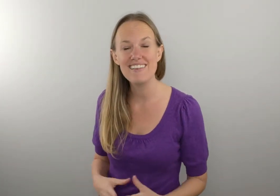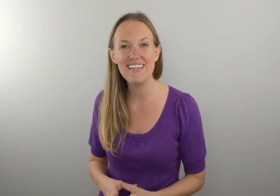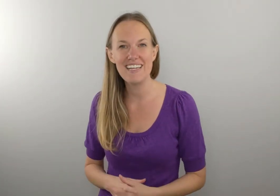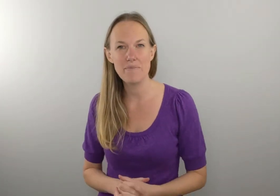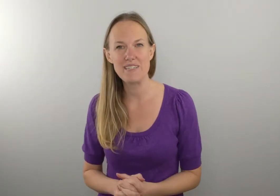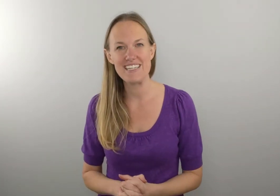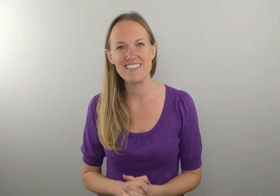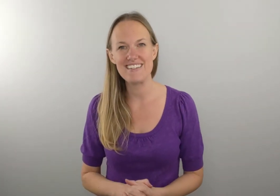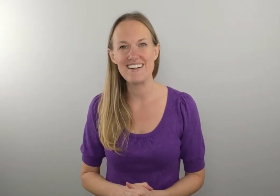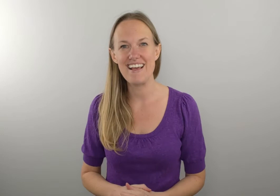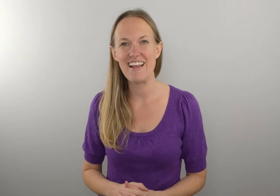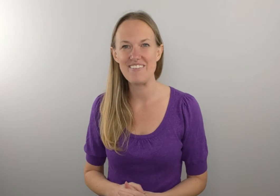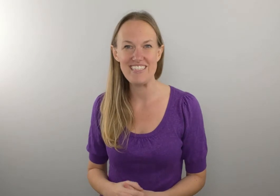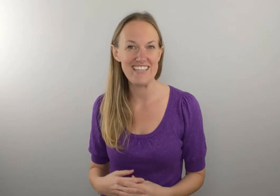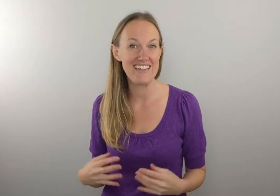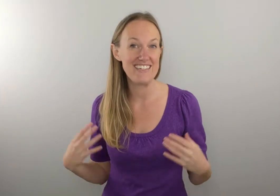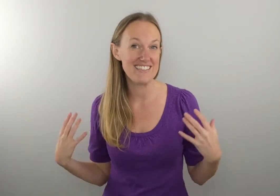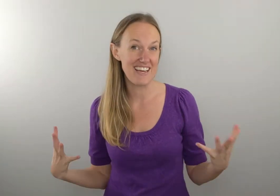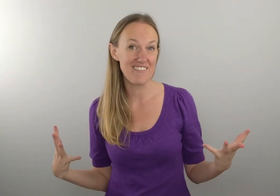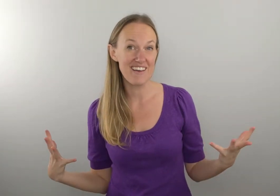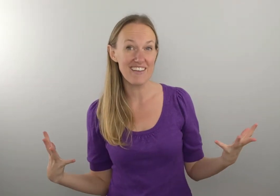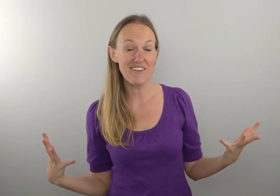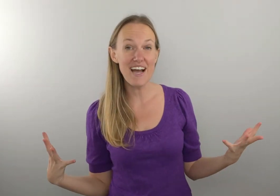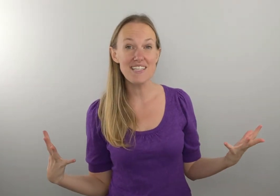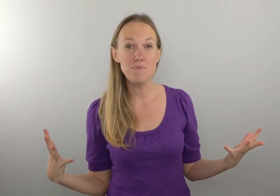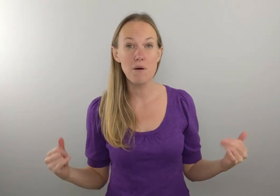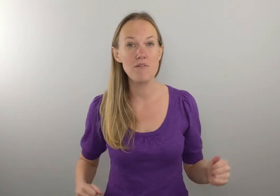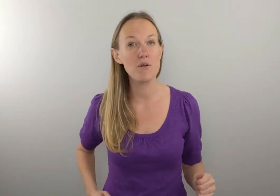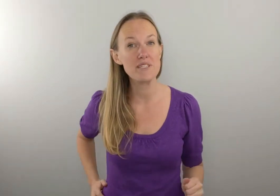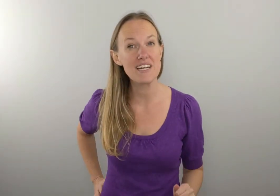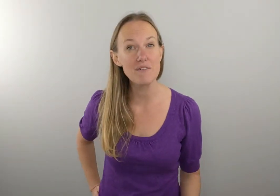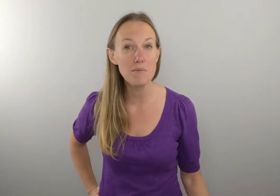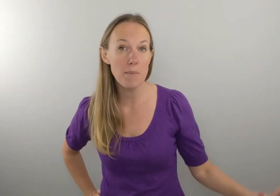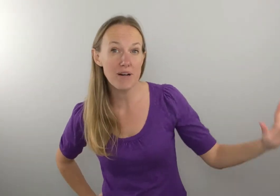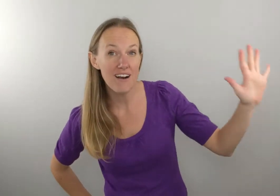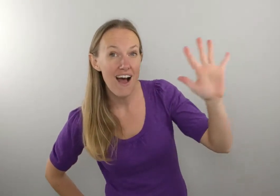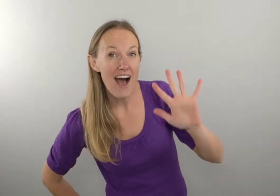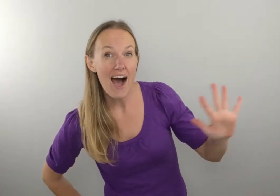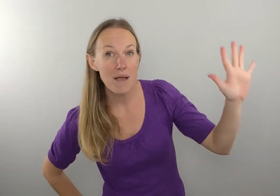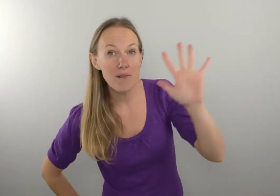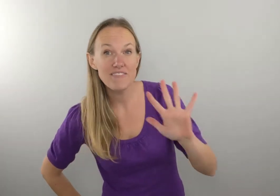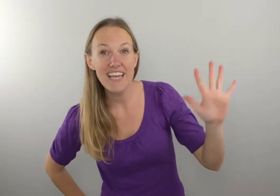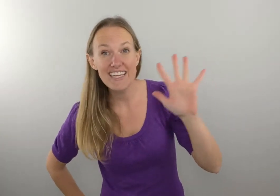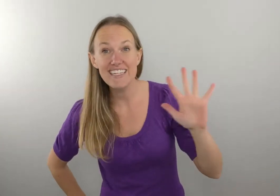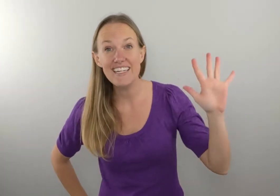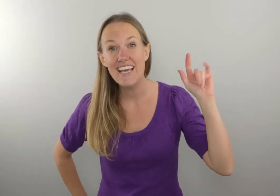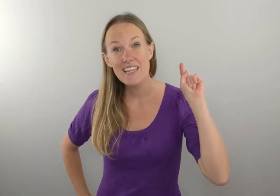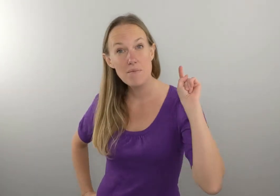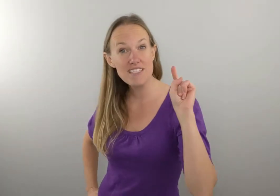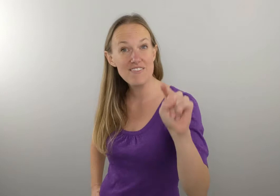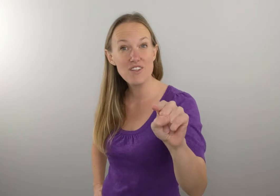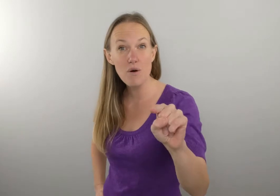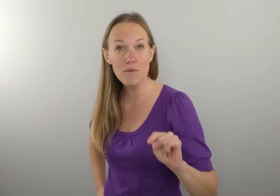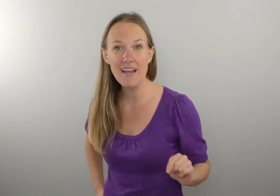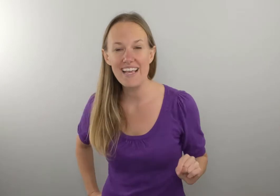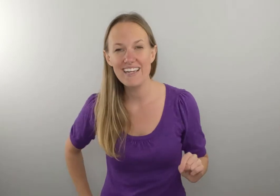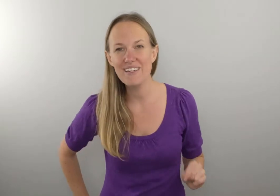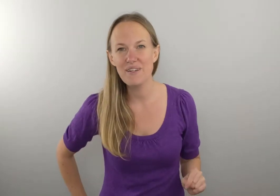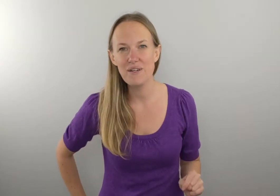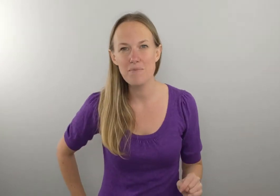leading up to Easter, and I'm excited to sign it with all you guys. But before we start, remember, I'm left-handed. That means if you are right-handed, you're going to mirror